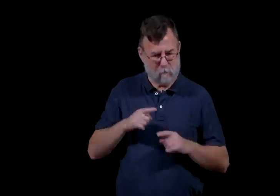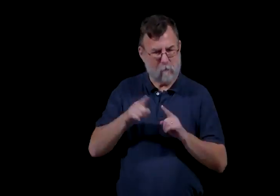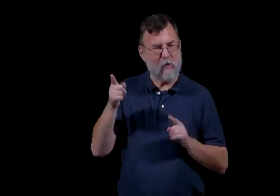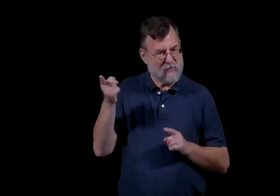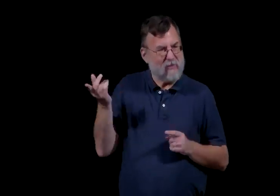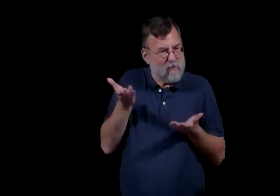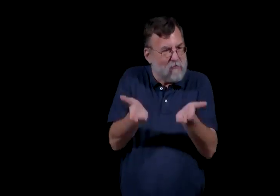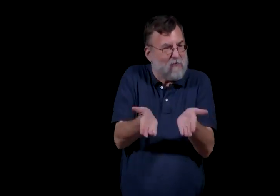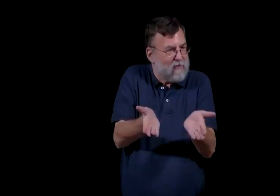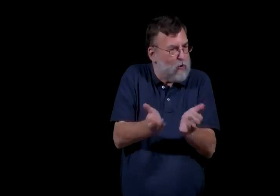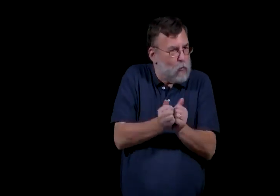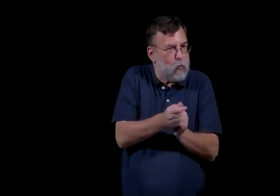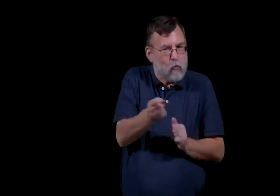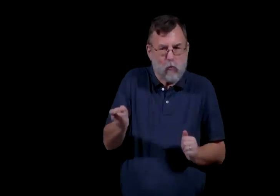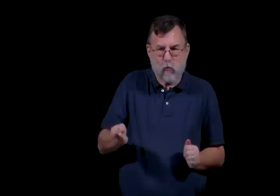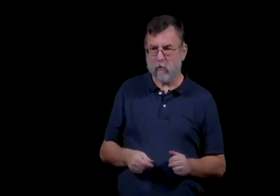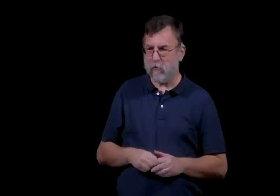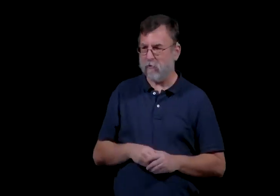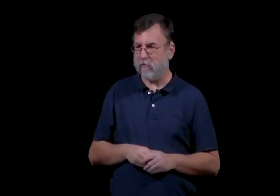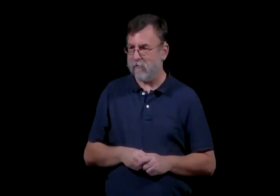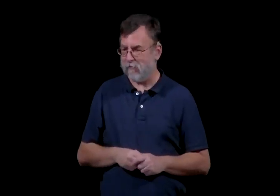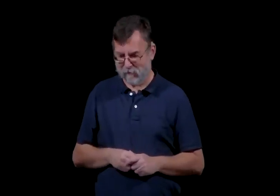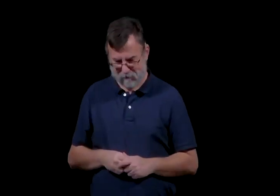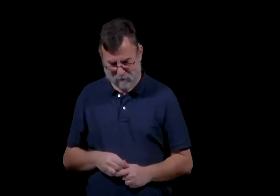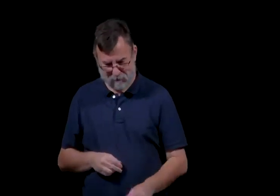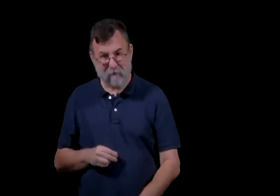you don't feel it, but he's there and he's with you and loving you.